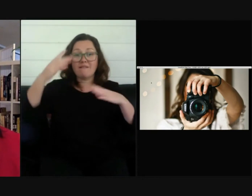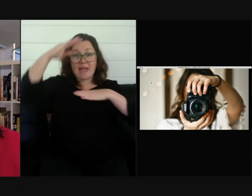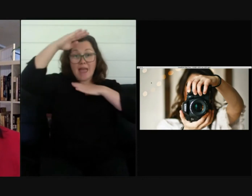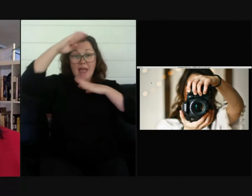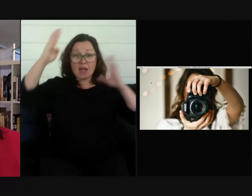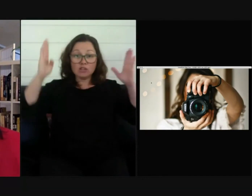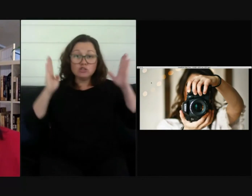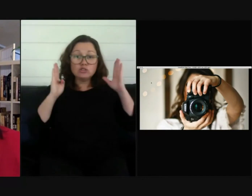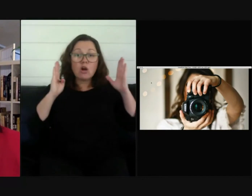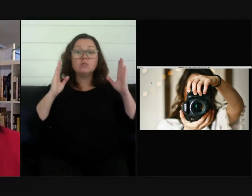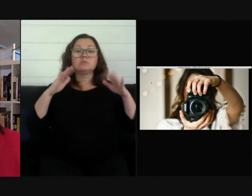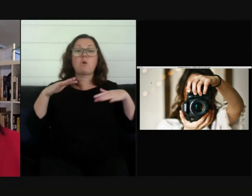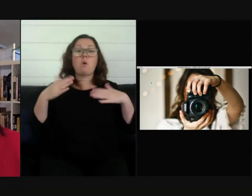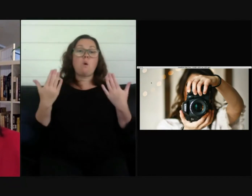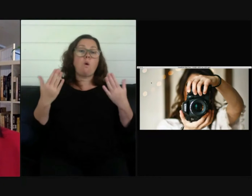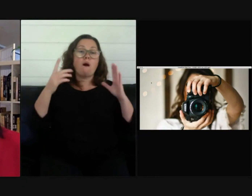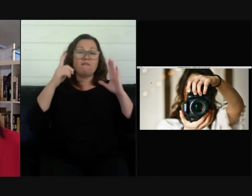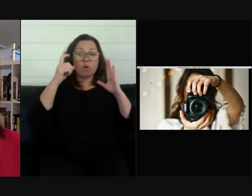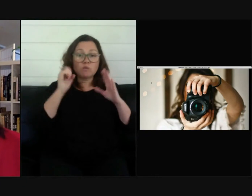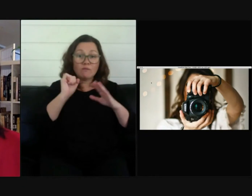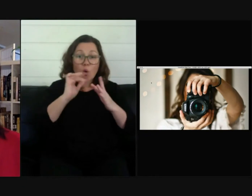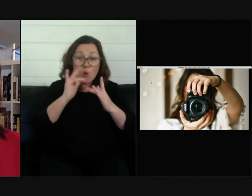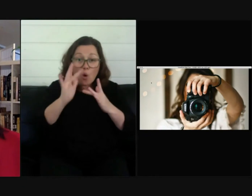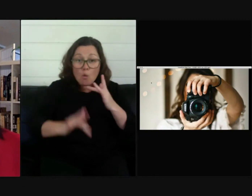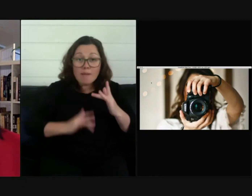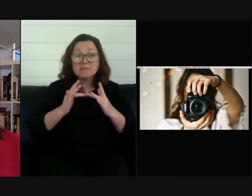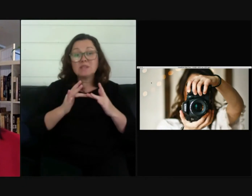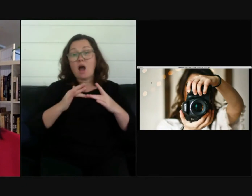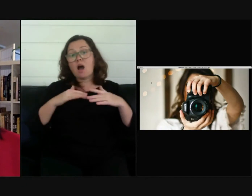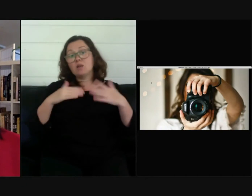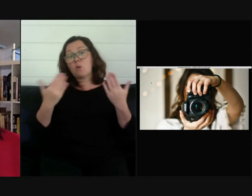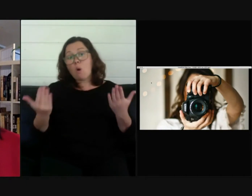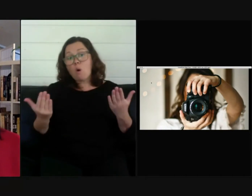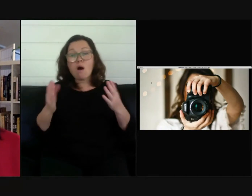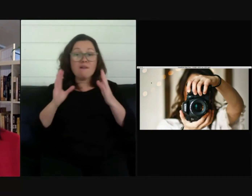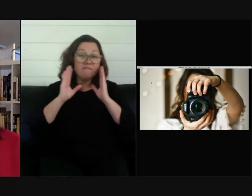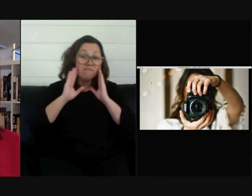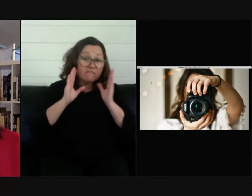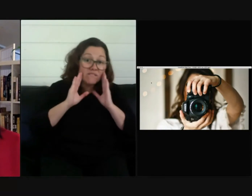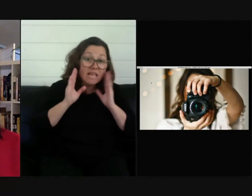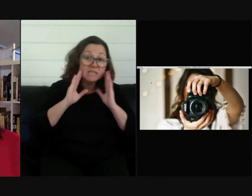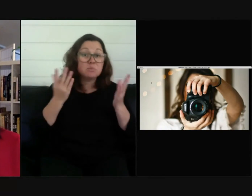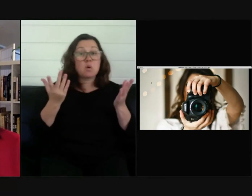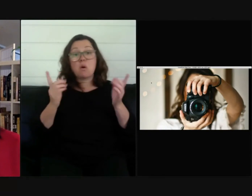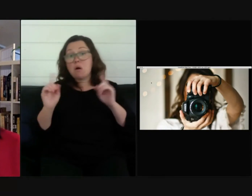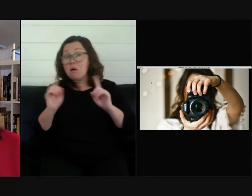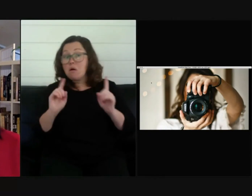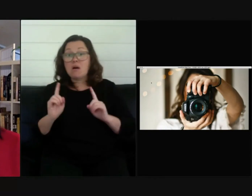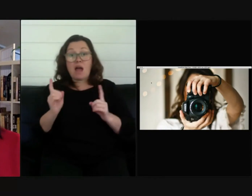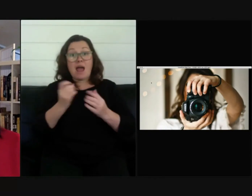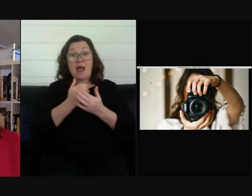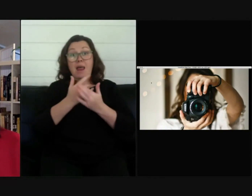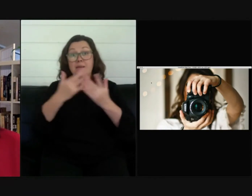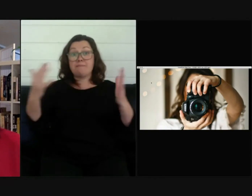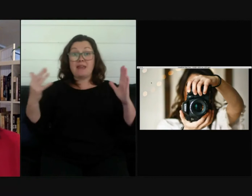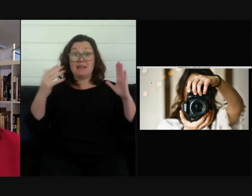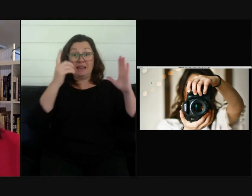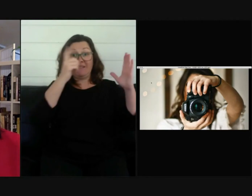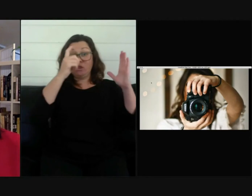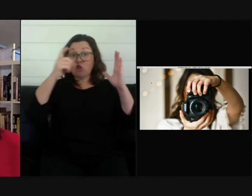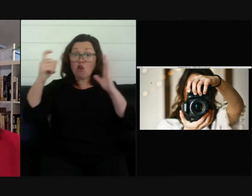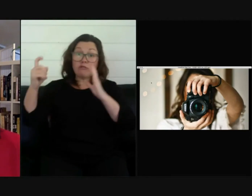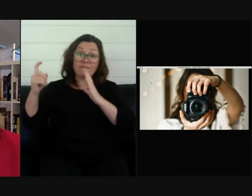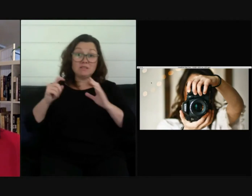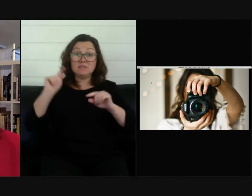to start thinking about it. And again, there are lots of photographers out there who are impacted, as we all are. And there are lots